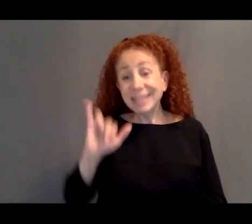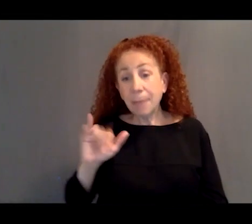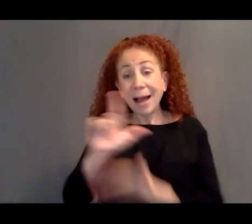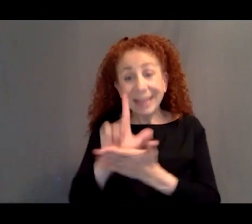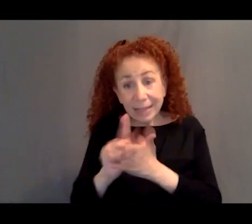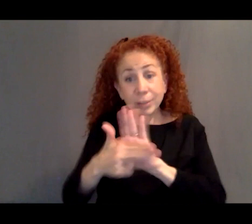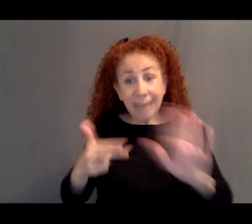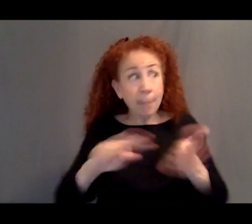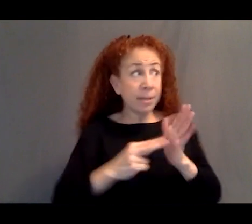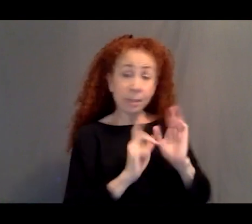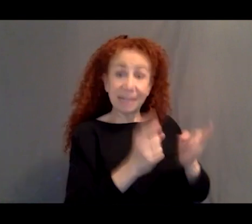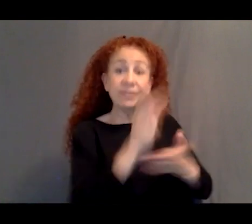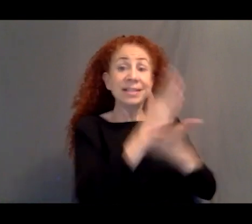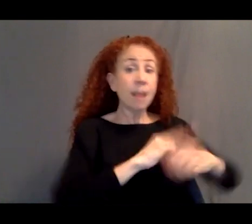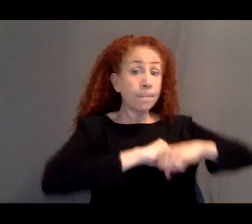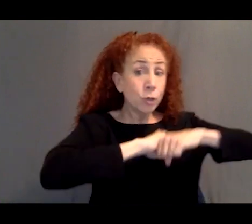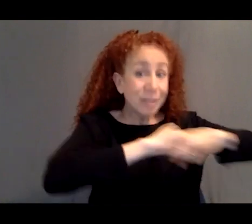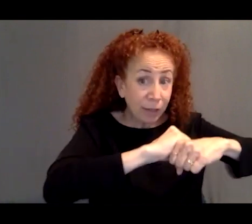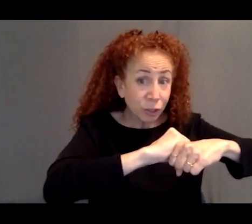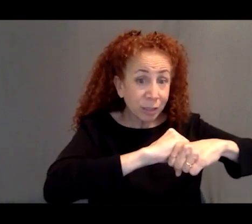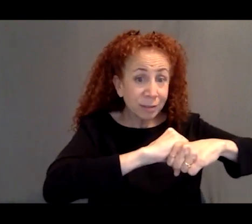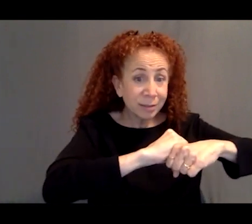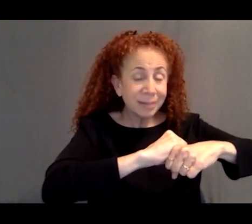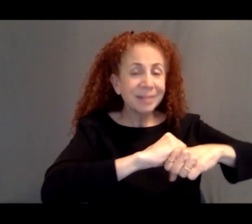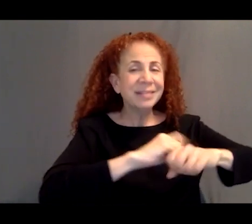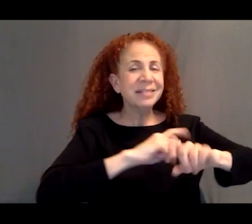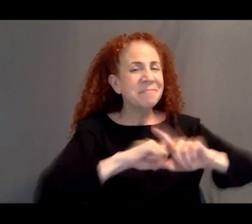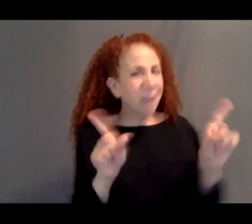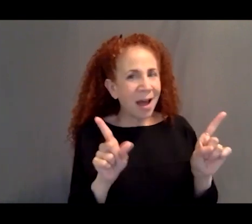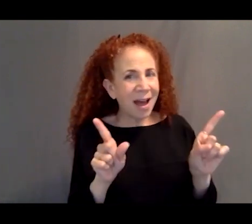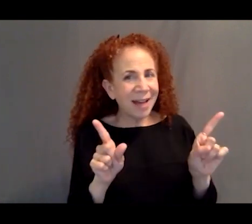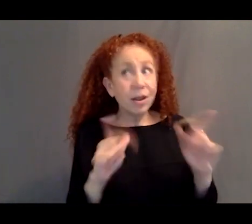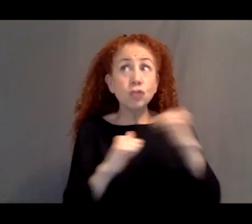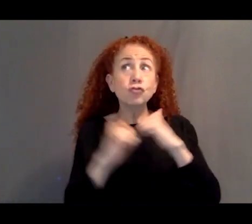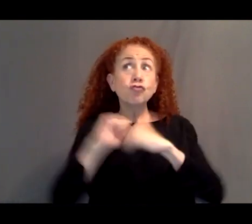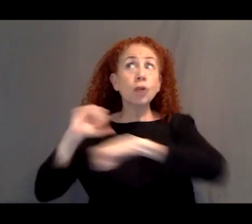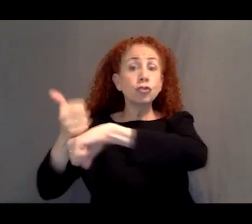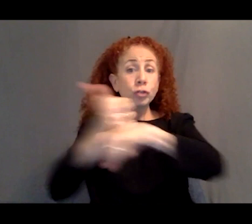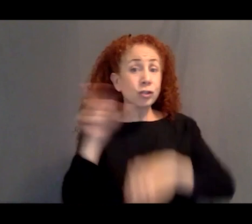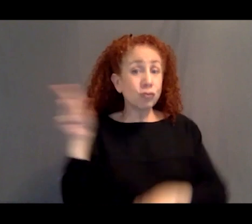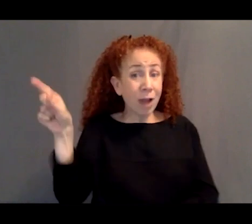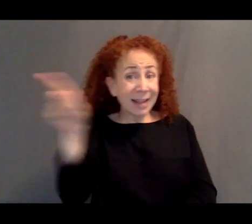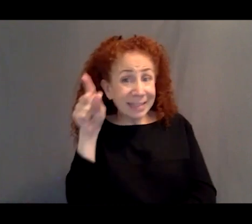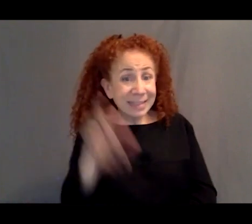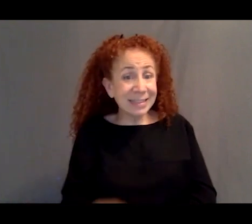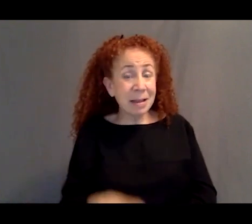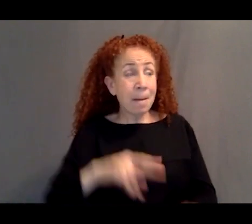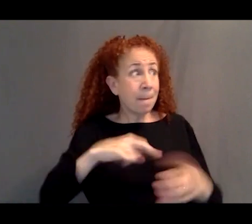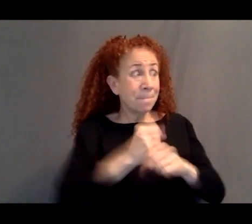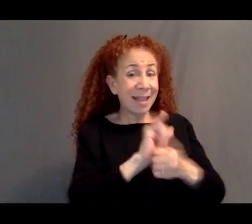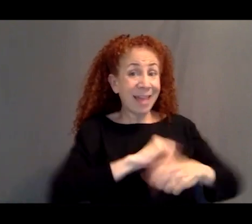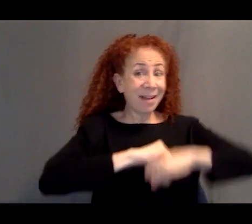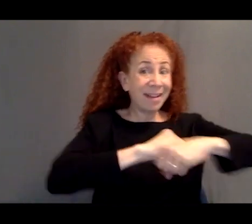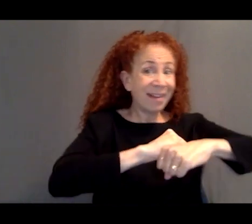offers some protection against vulnerability, the structural constraints render